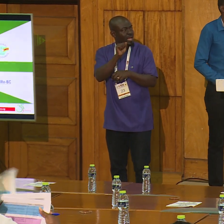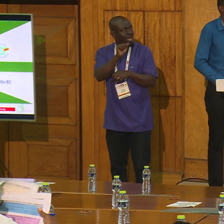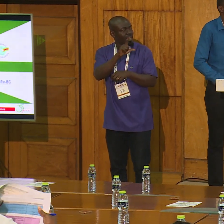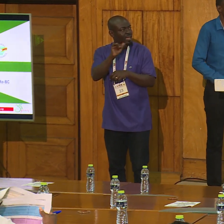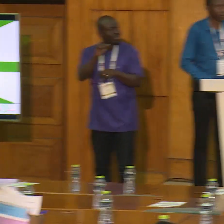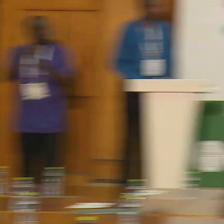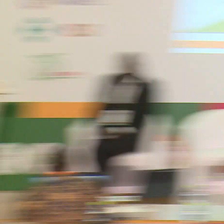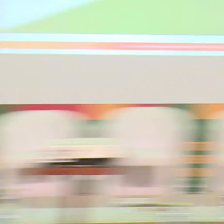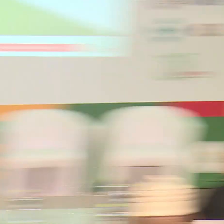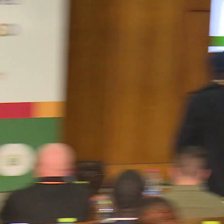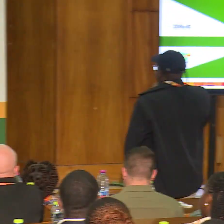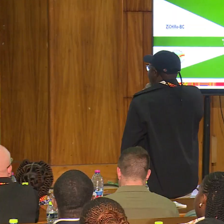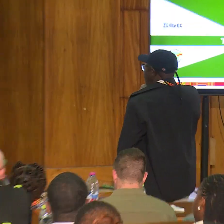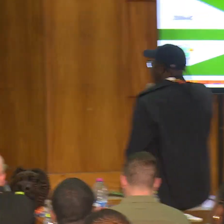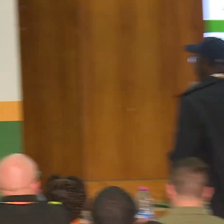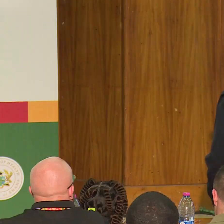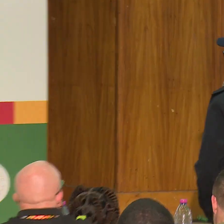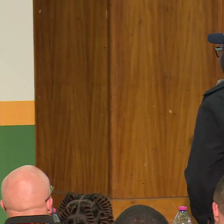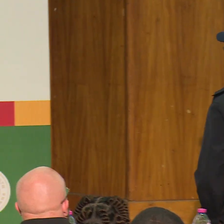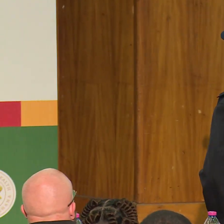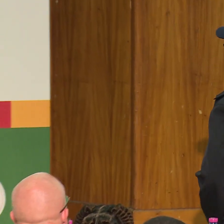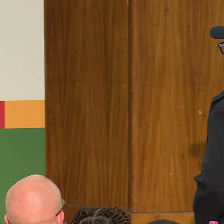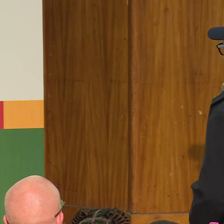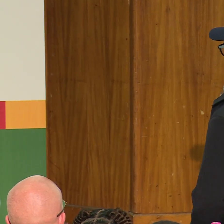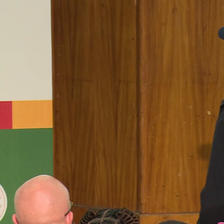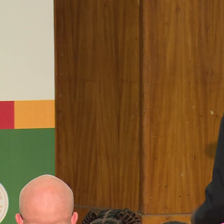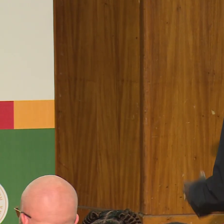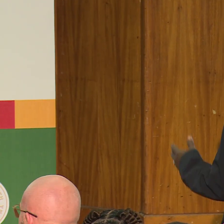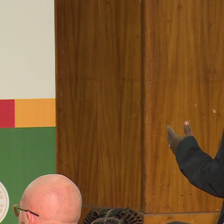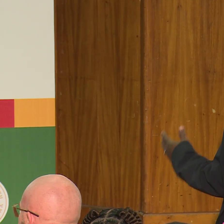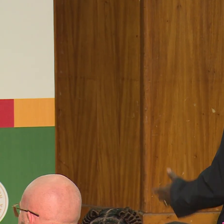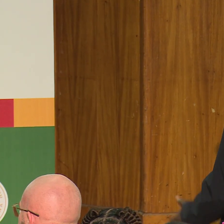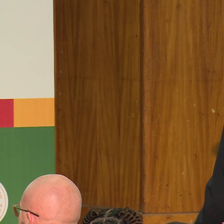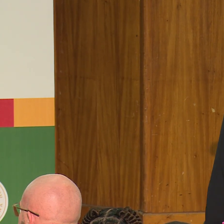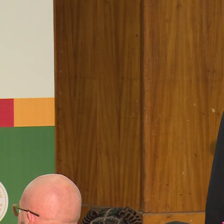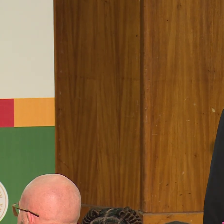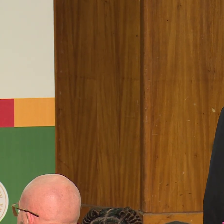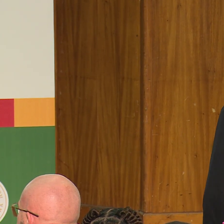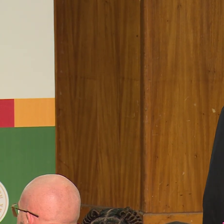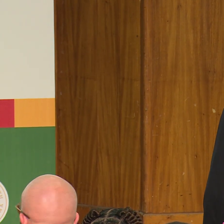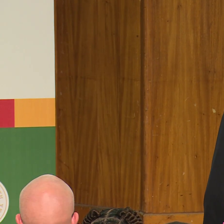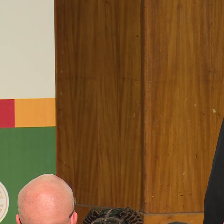And interestingly, we also work with a lot of men,